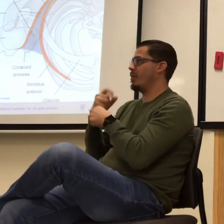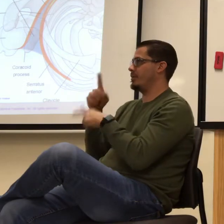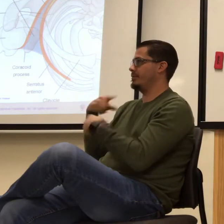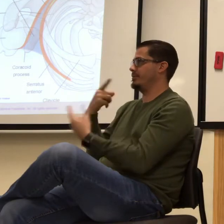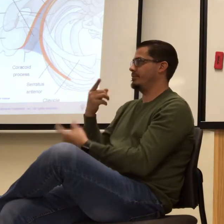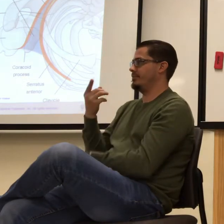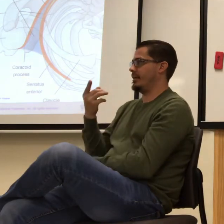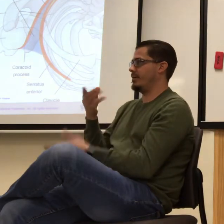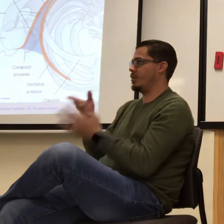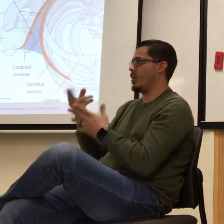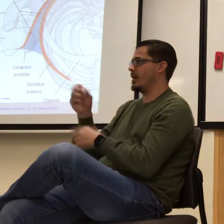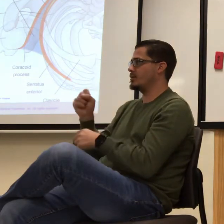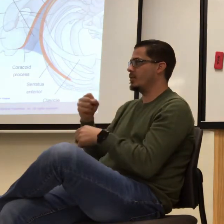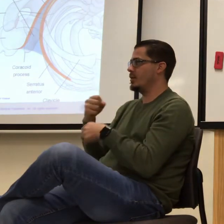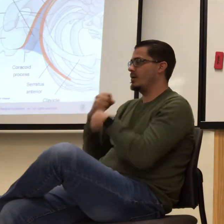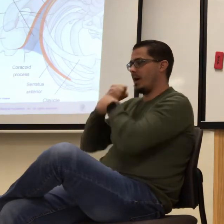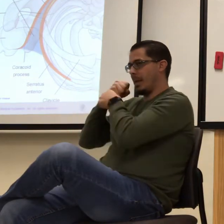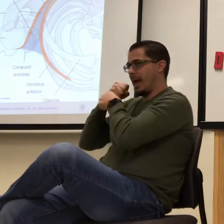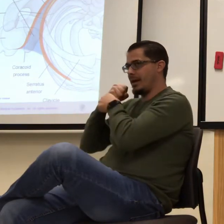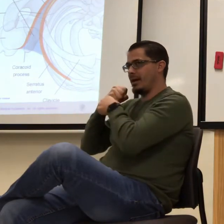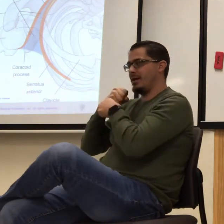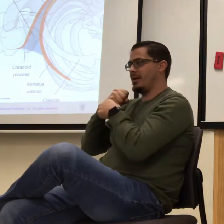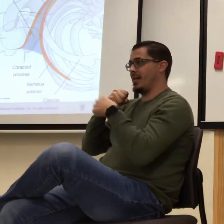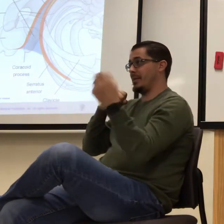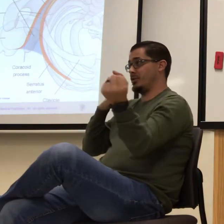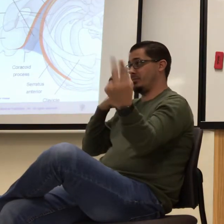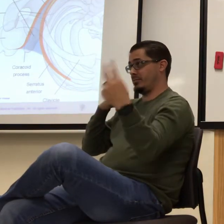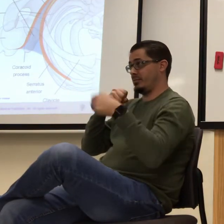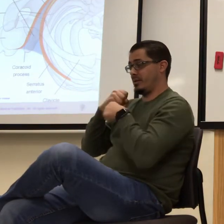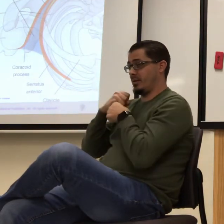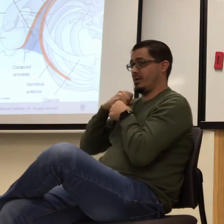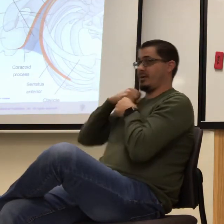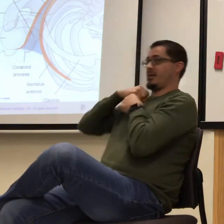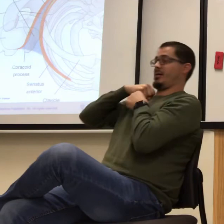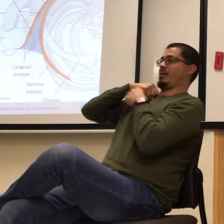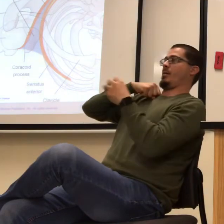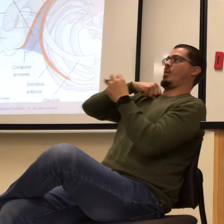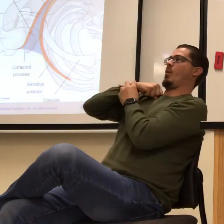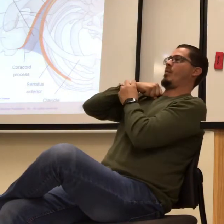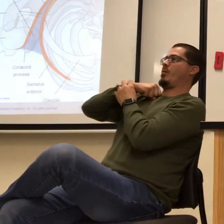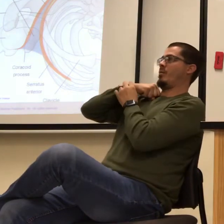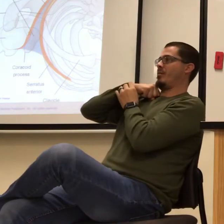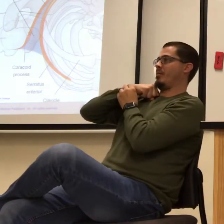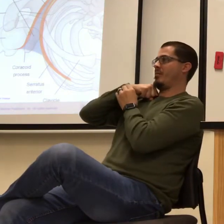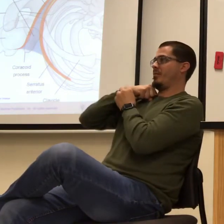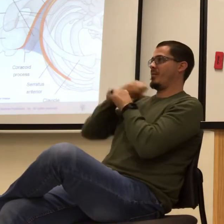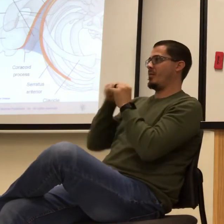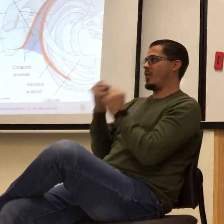Thank you.